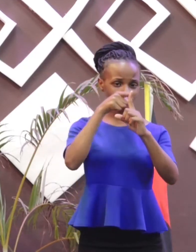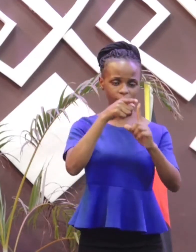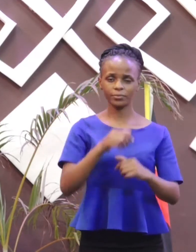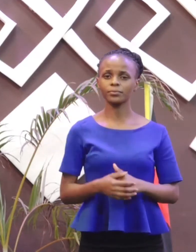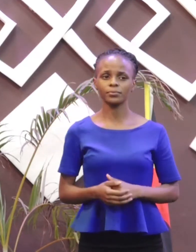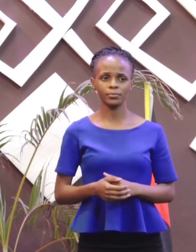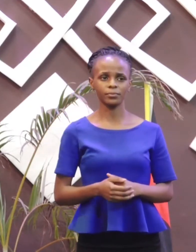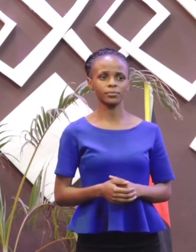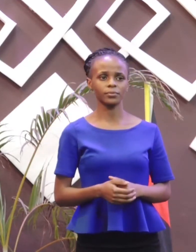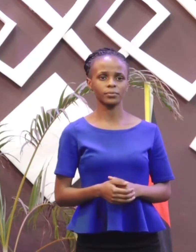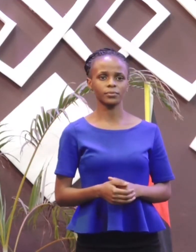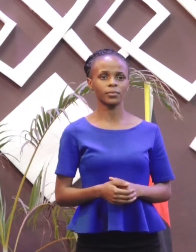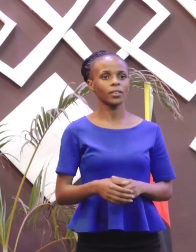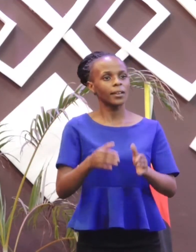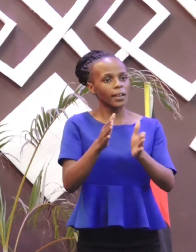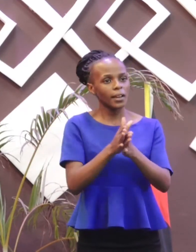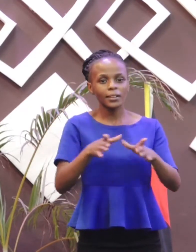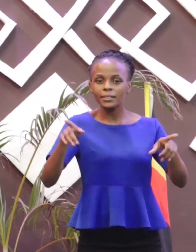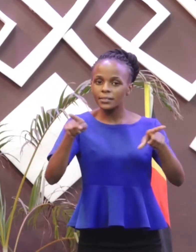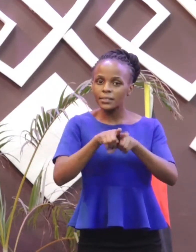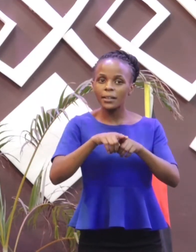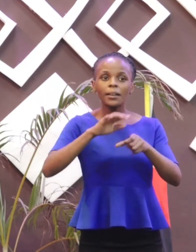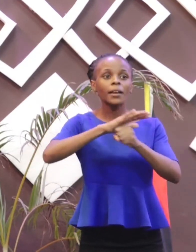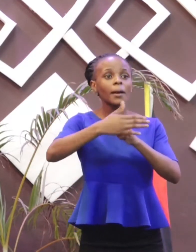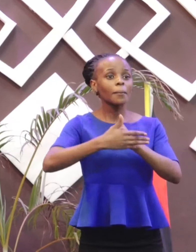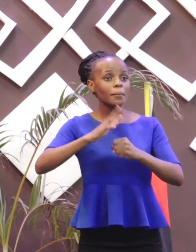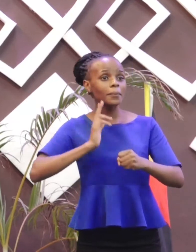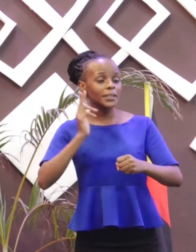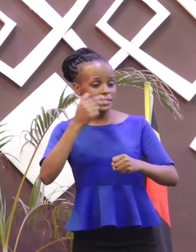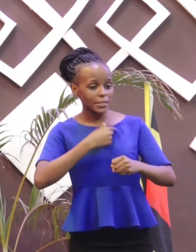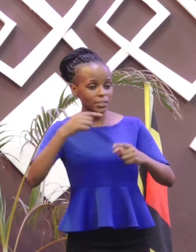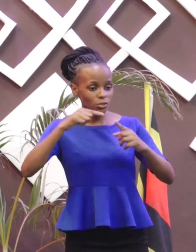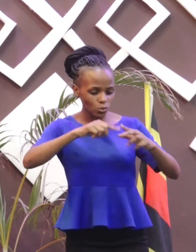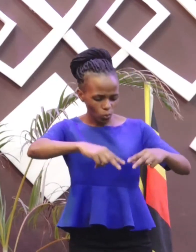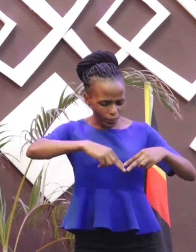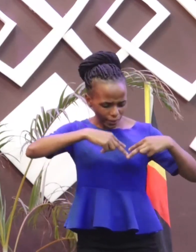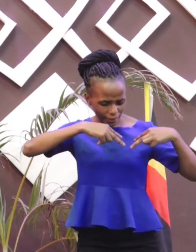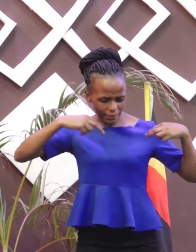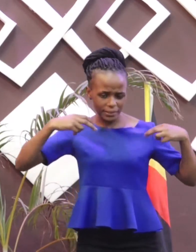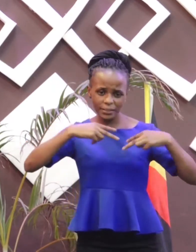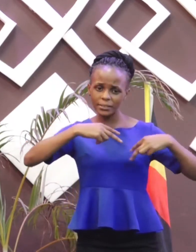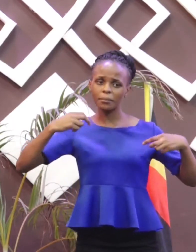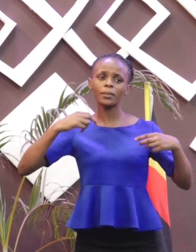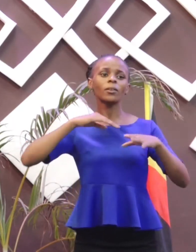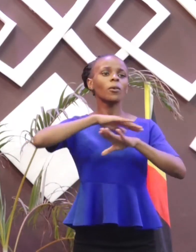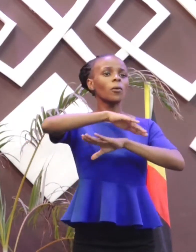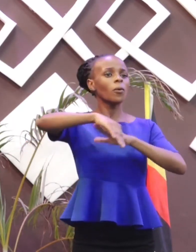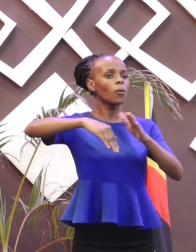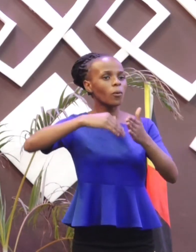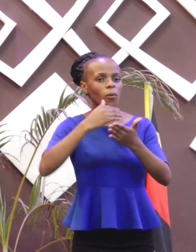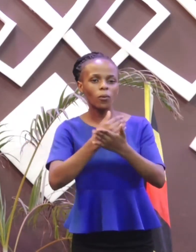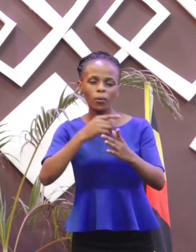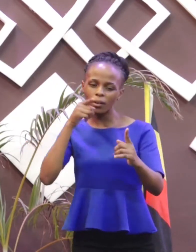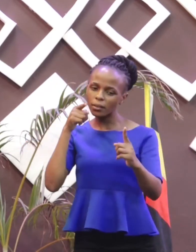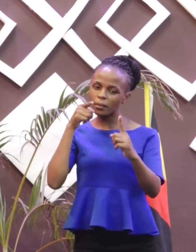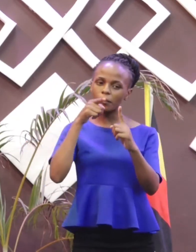kigendererwa kyabwe ekikulu ekisooka. And that calls us to examine every motive of whatever activity you plan to